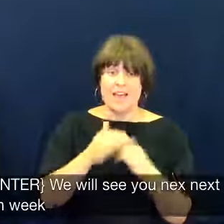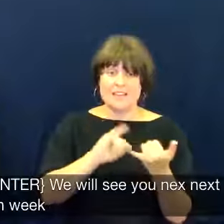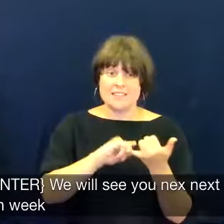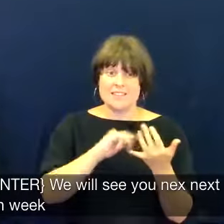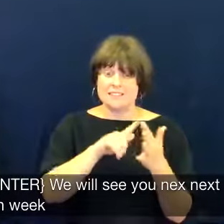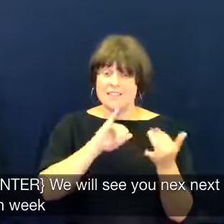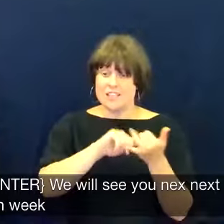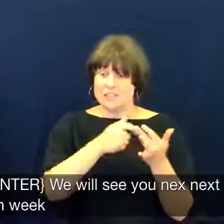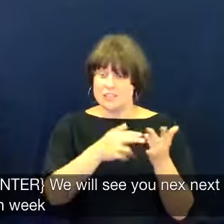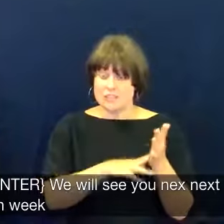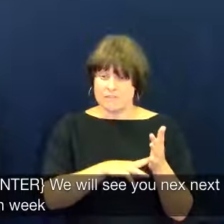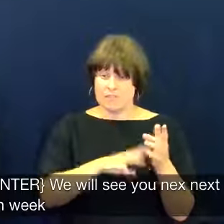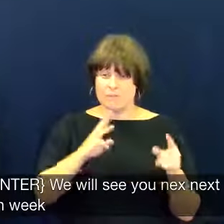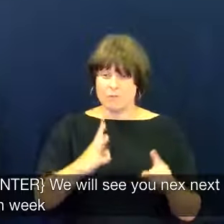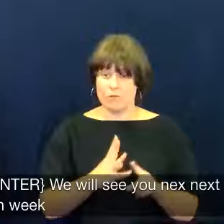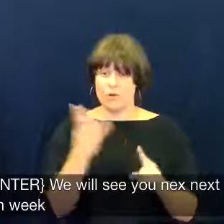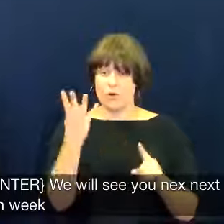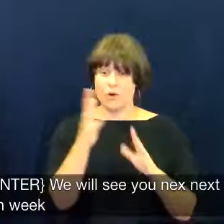o'clock, Wednesday the 13th.